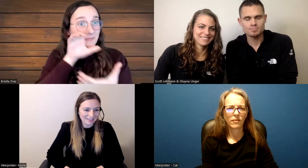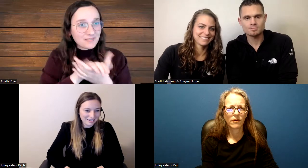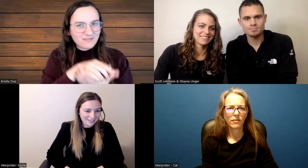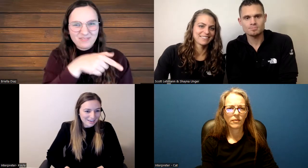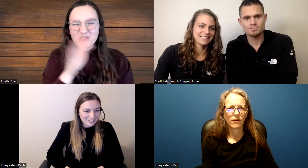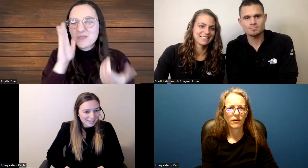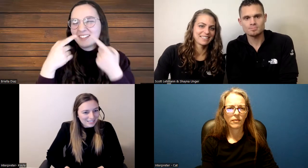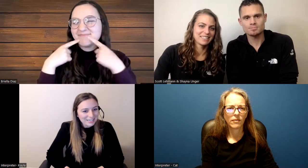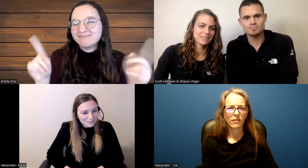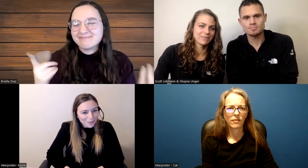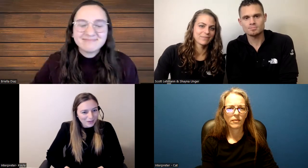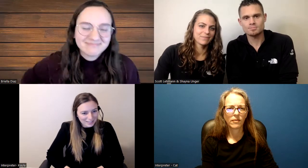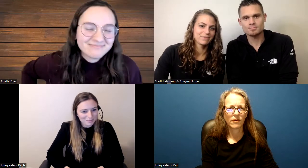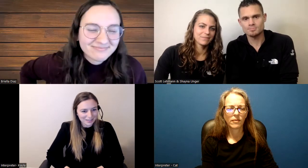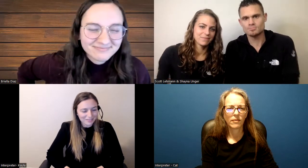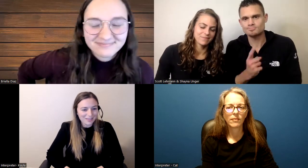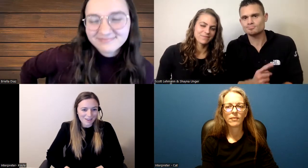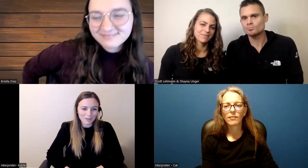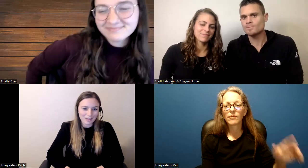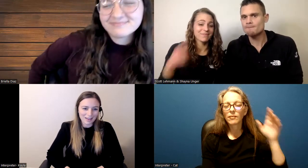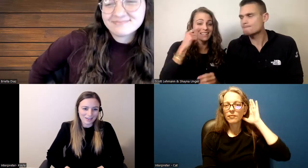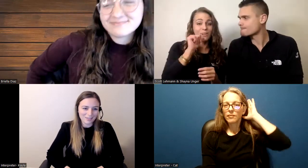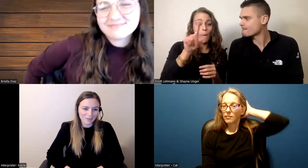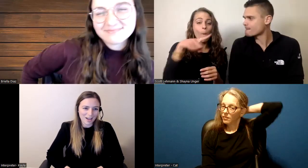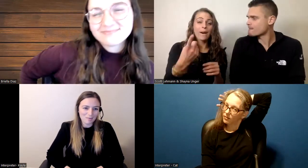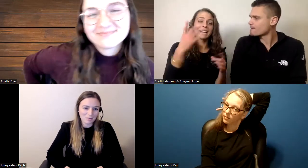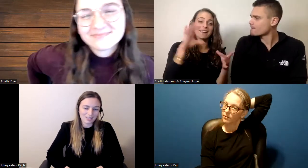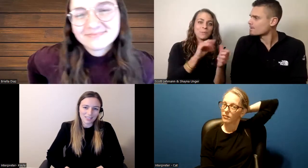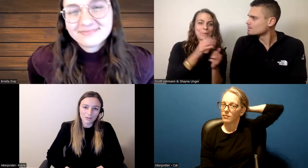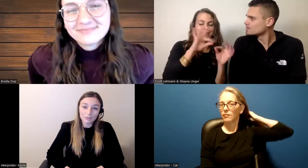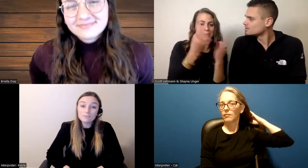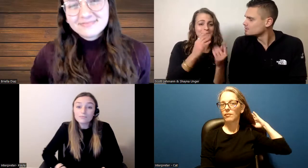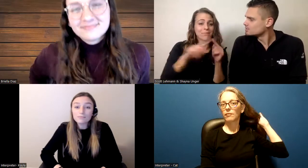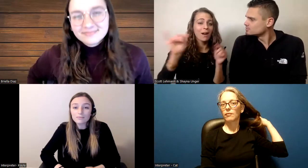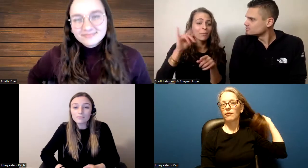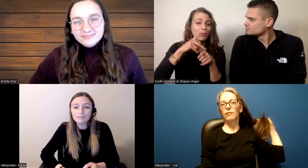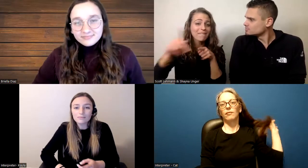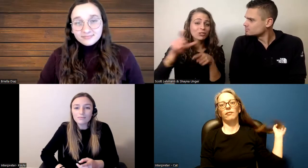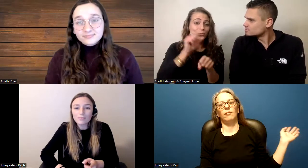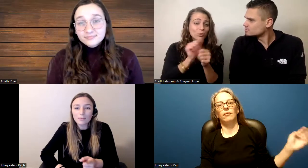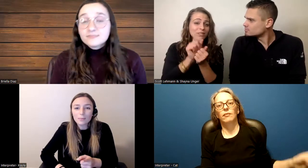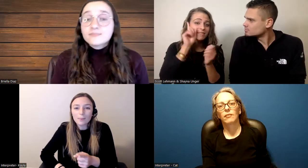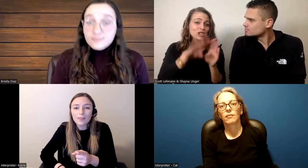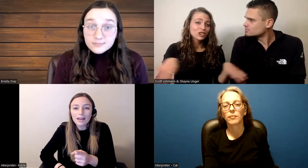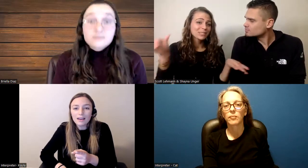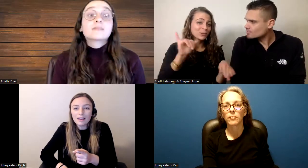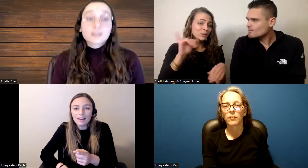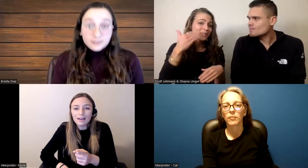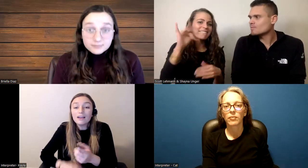thinking, because it is important to believe that everyone can overcome and be successful.